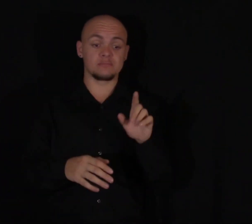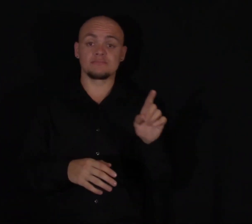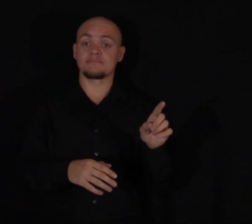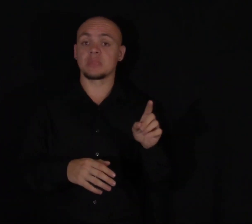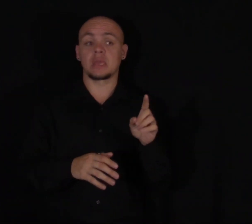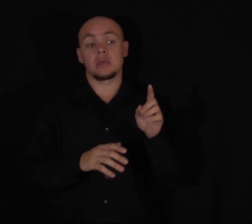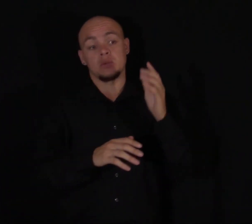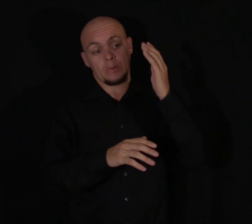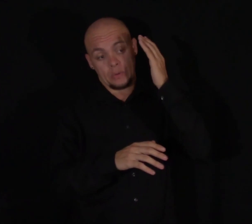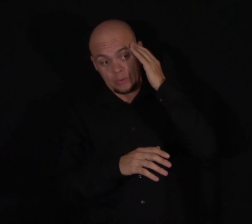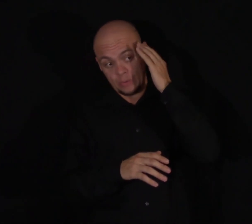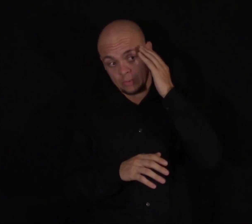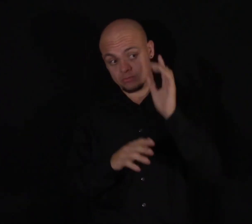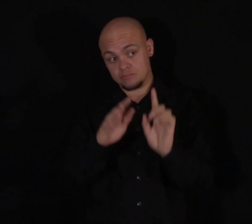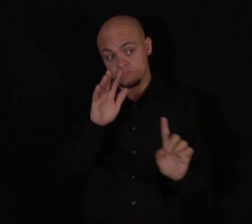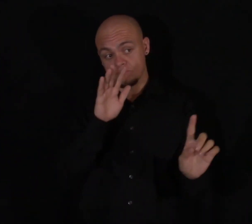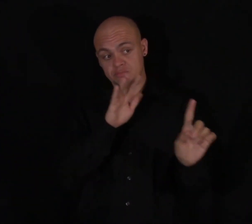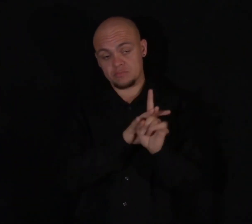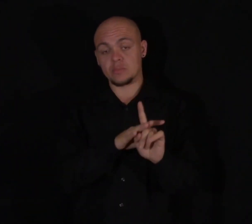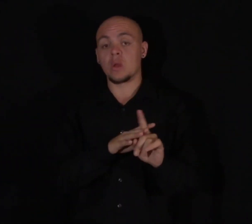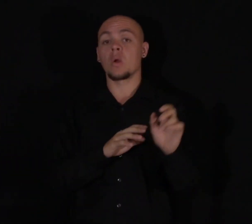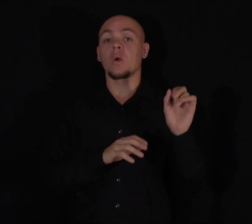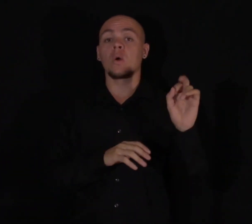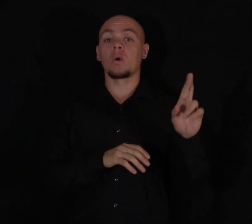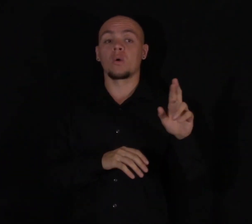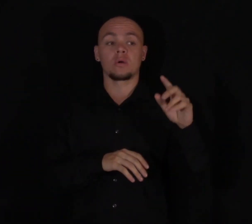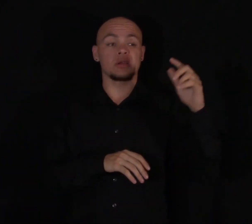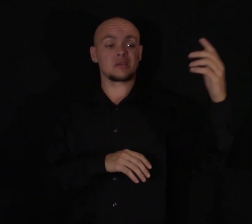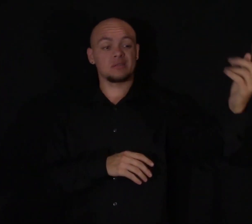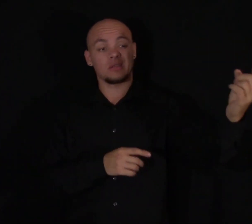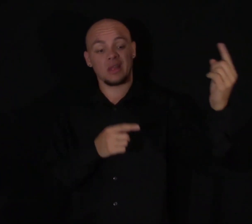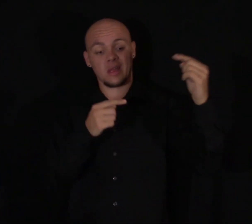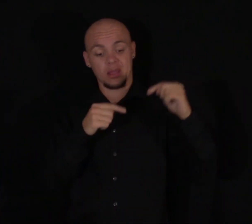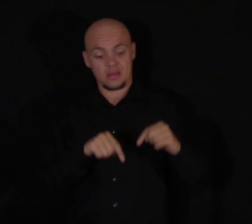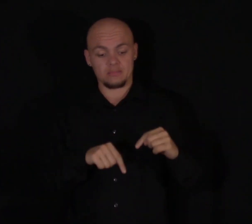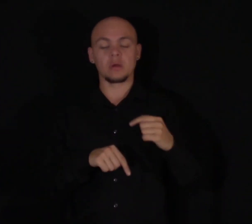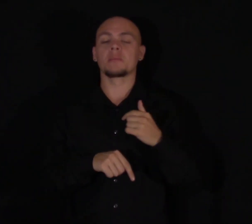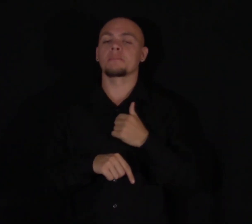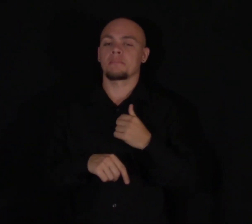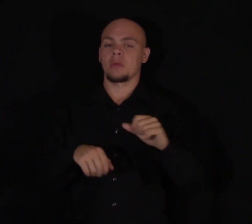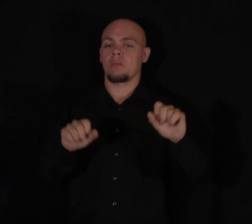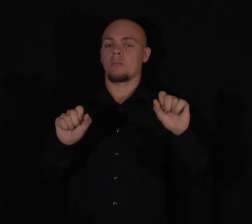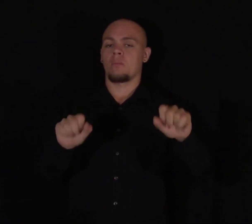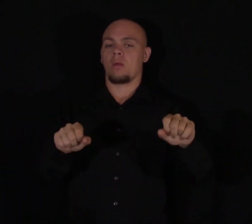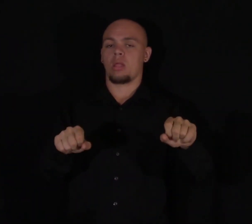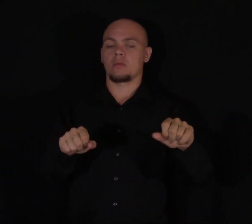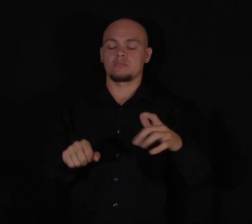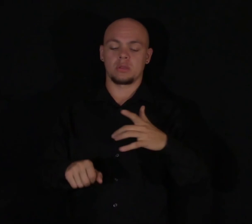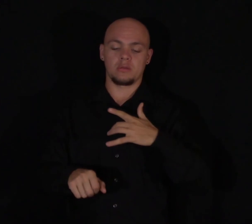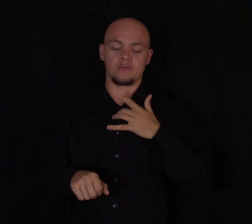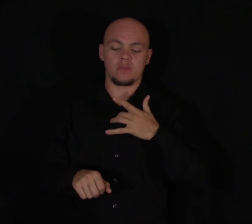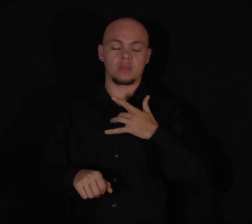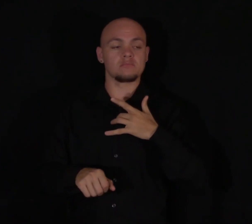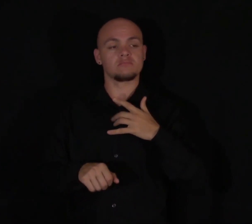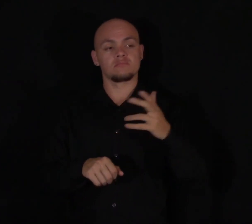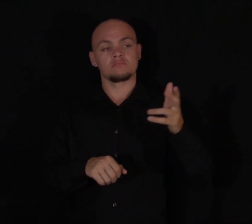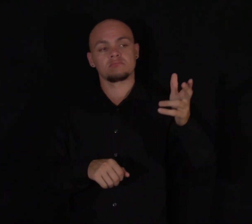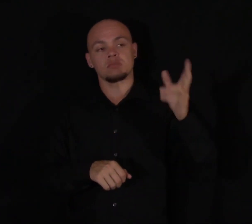he dared again to blast me by his presence, I might, with unfailing aim, put an end to the existence